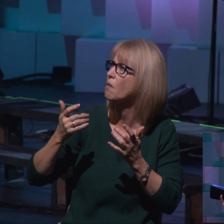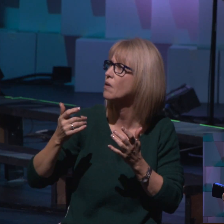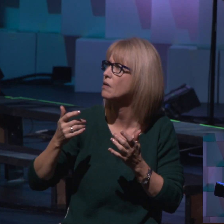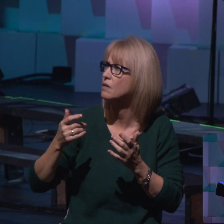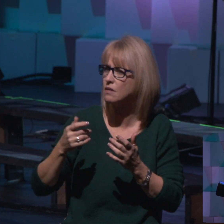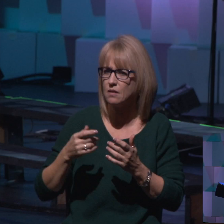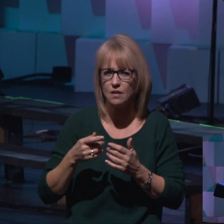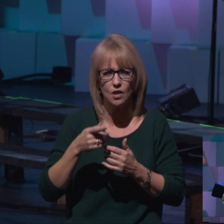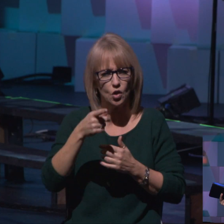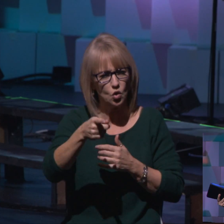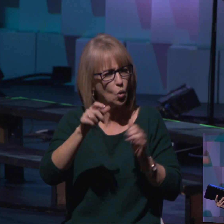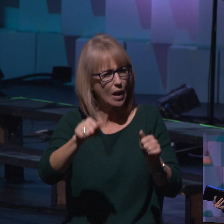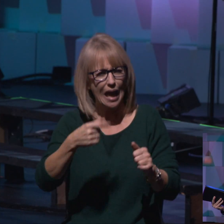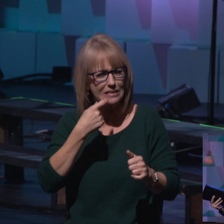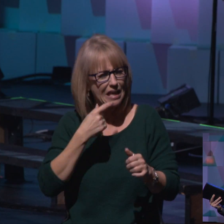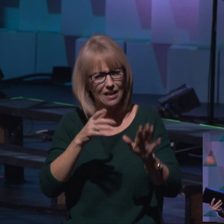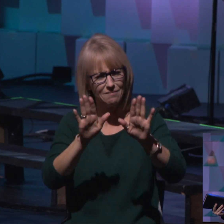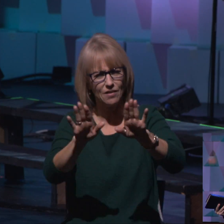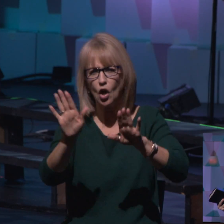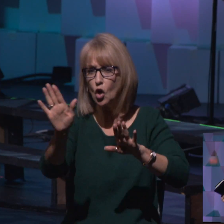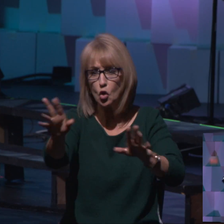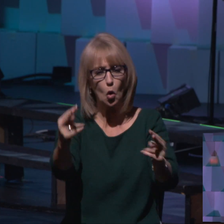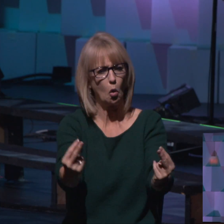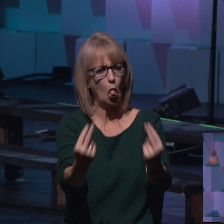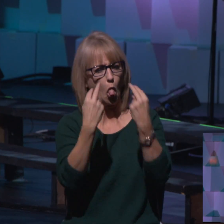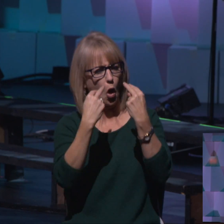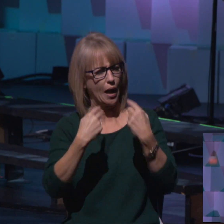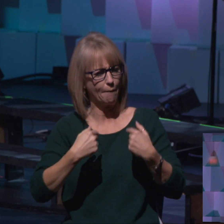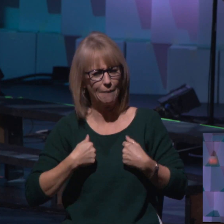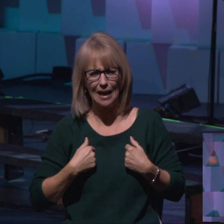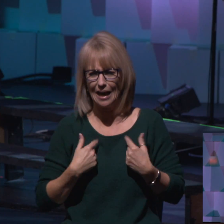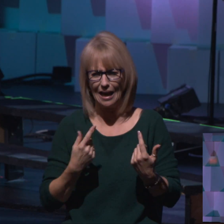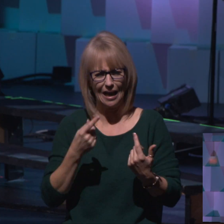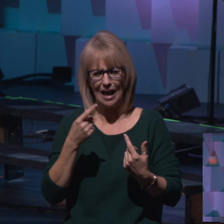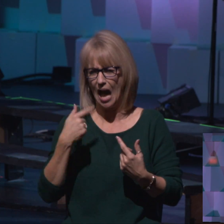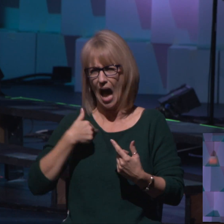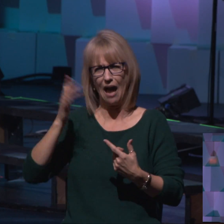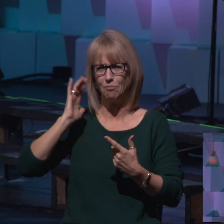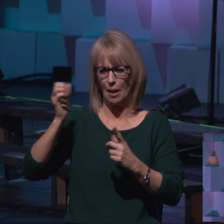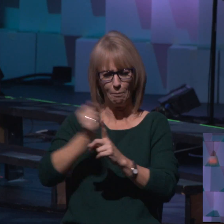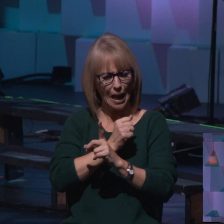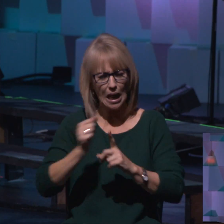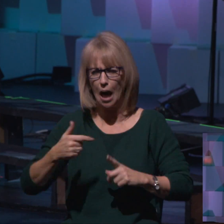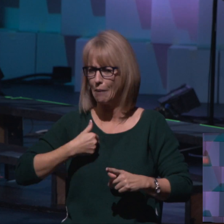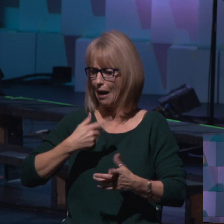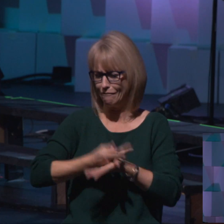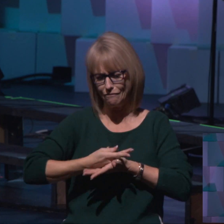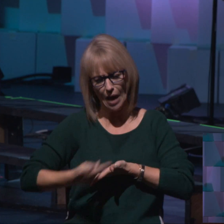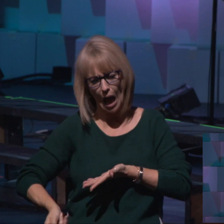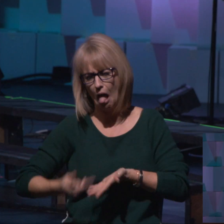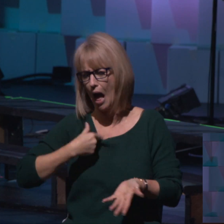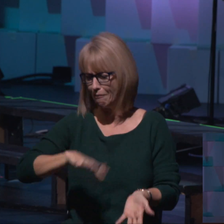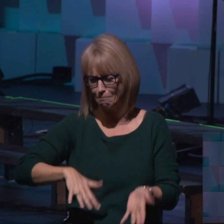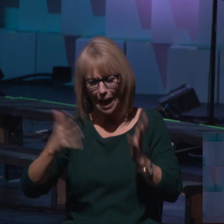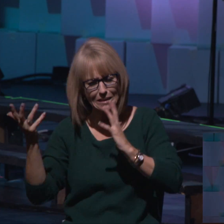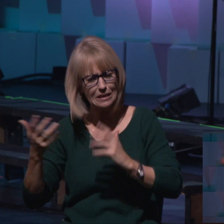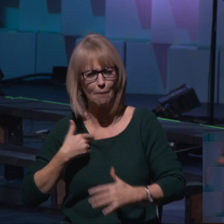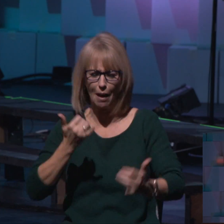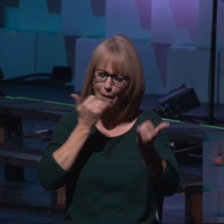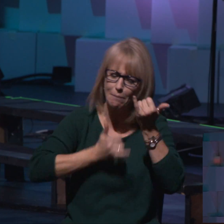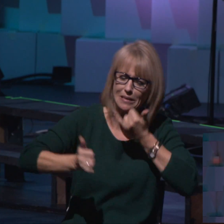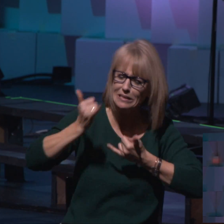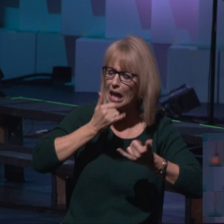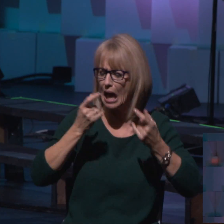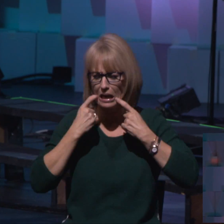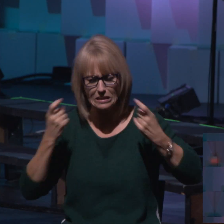matter in anybody else's eyes. I've been knocked down. I've failed. I've messed up. I've done so wrong. It's just not there. No matter